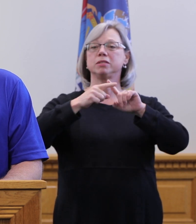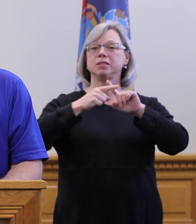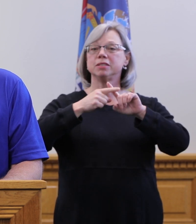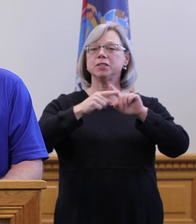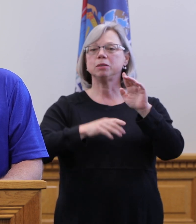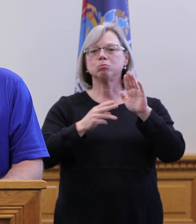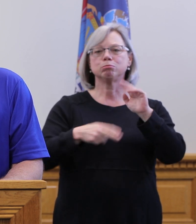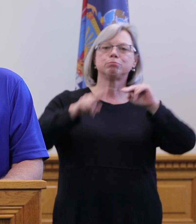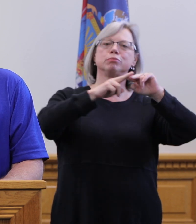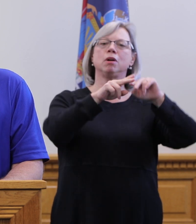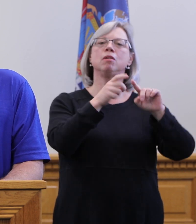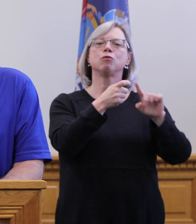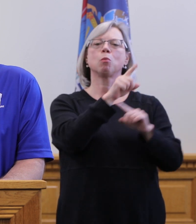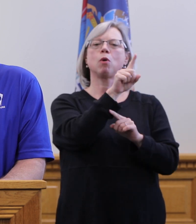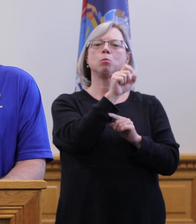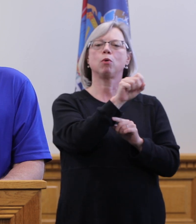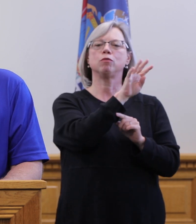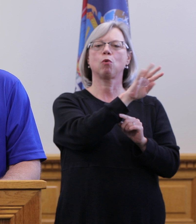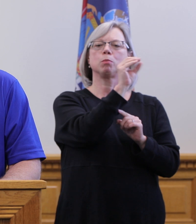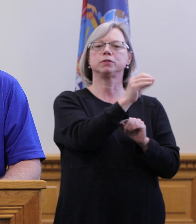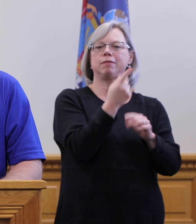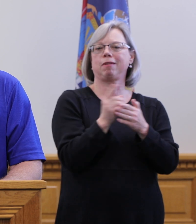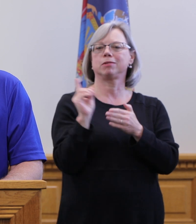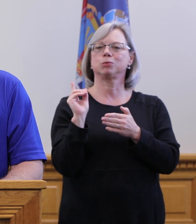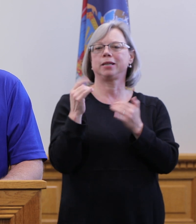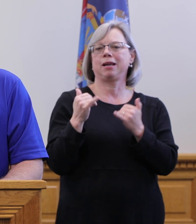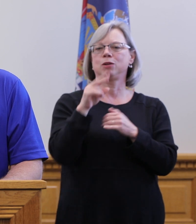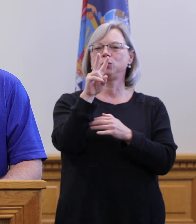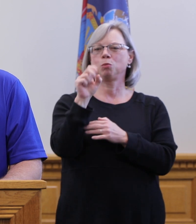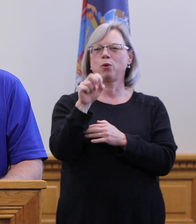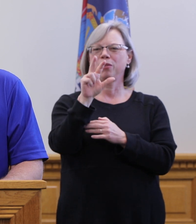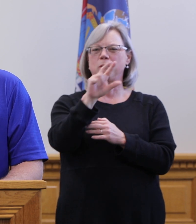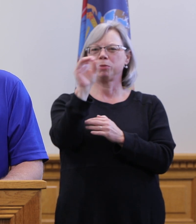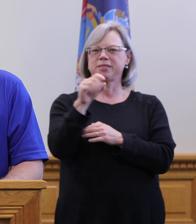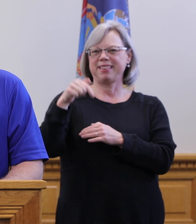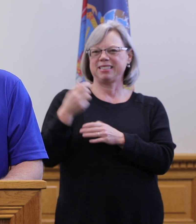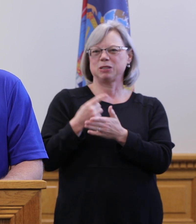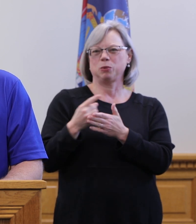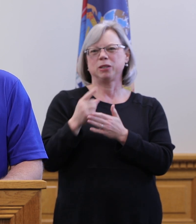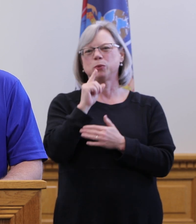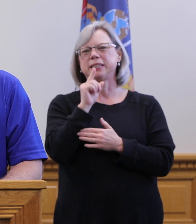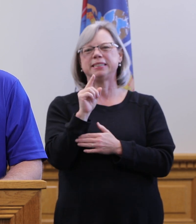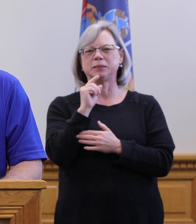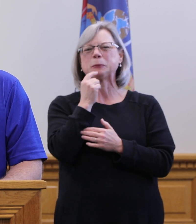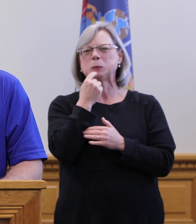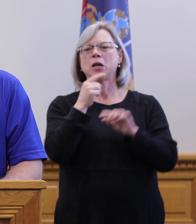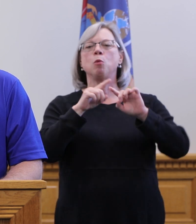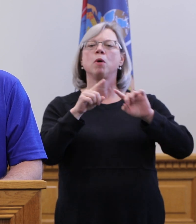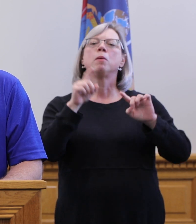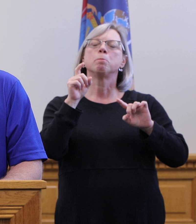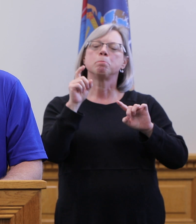CDC. We understand that this is frustrating for all of us, but we must not let it deter us from our goal